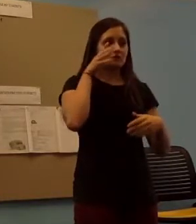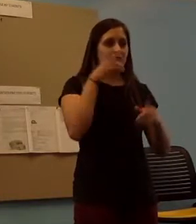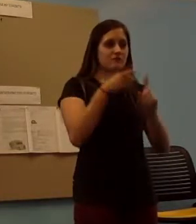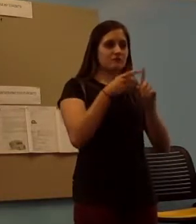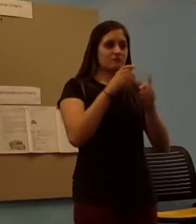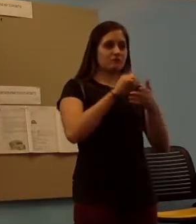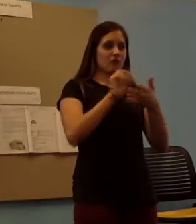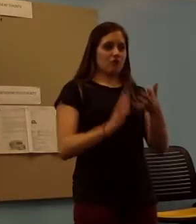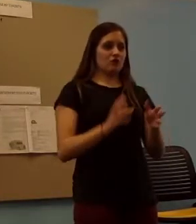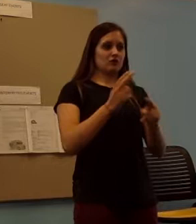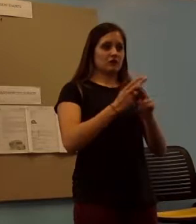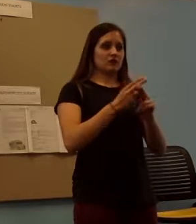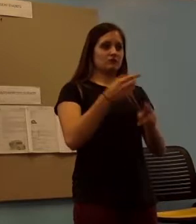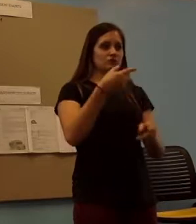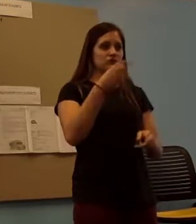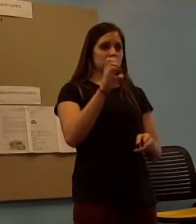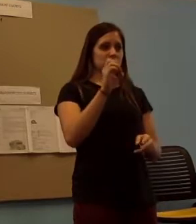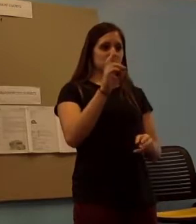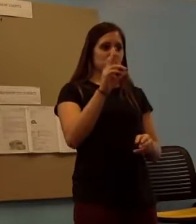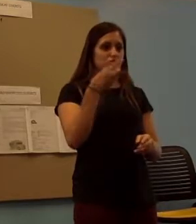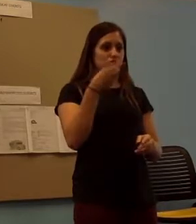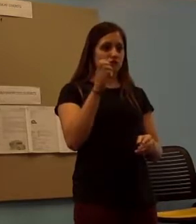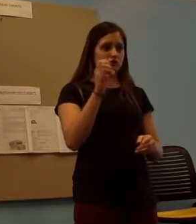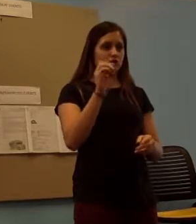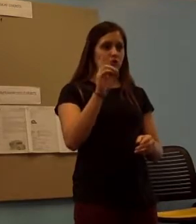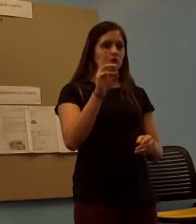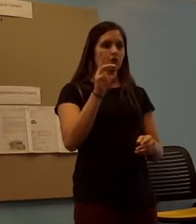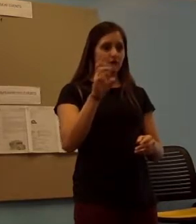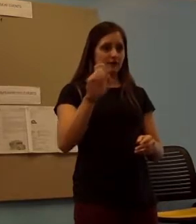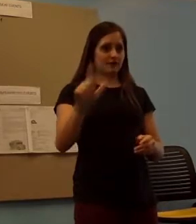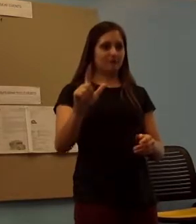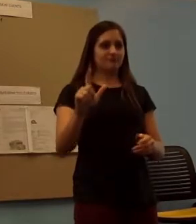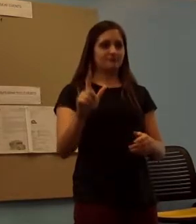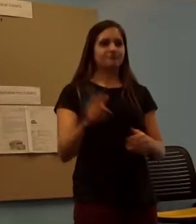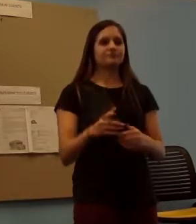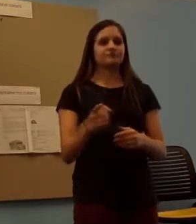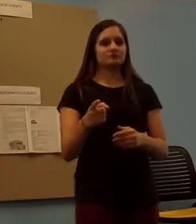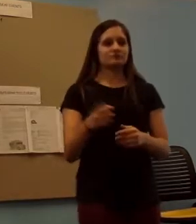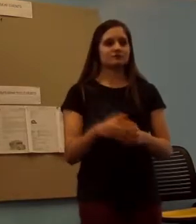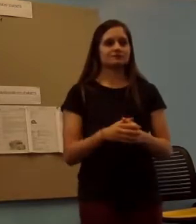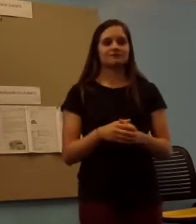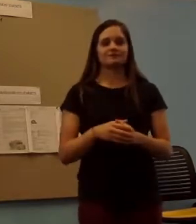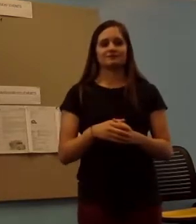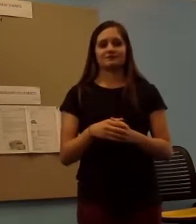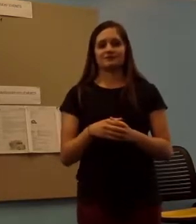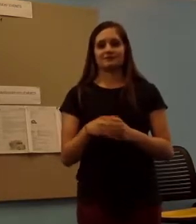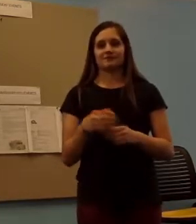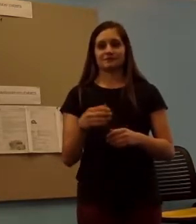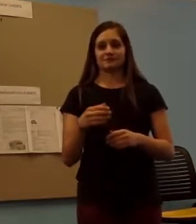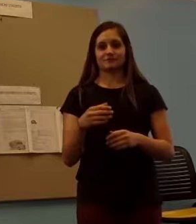1945. So this book was extremely controversial. It was classified as a fairy